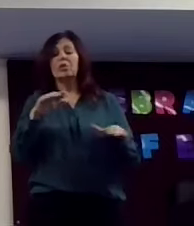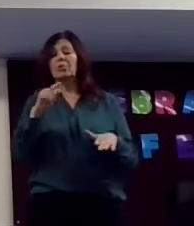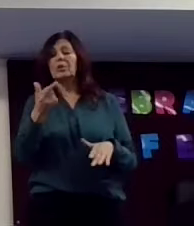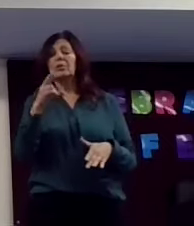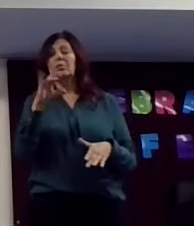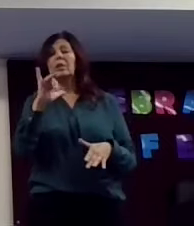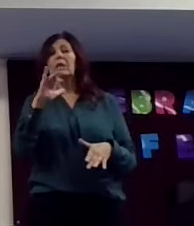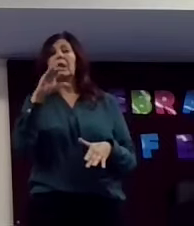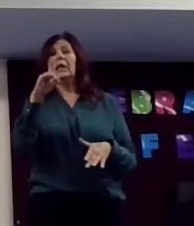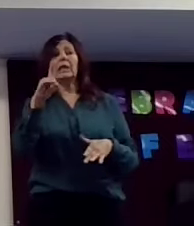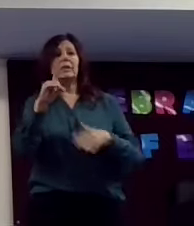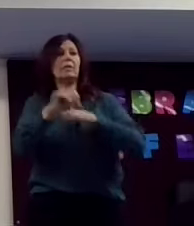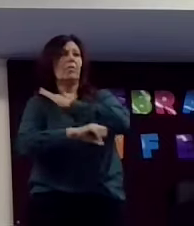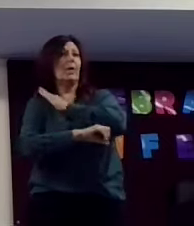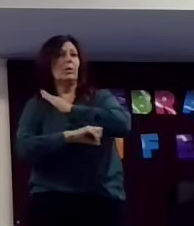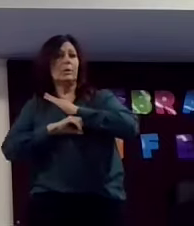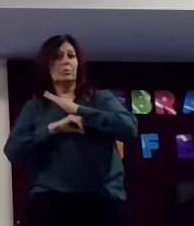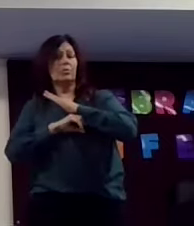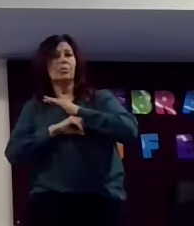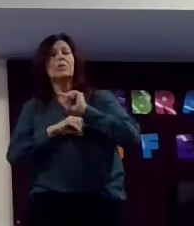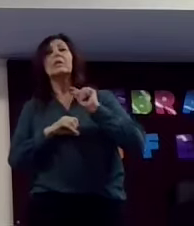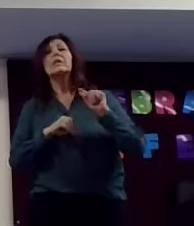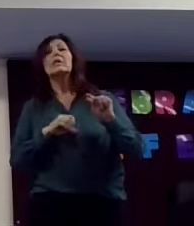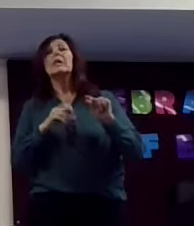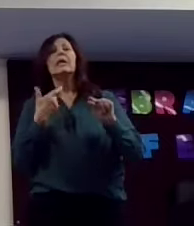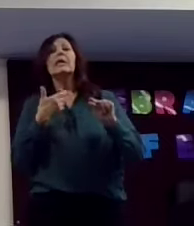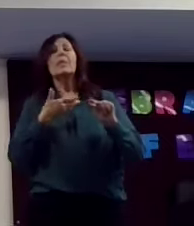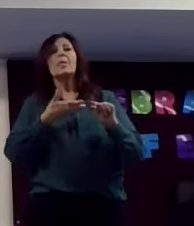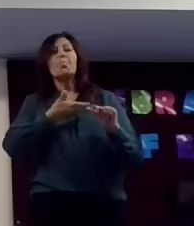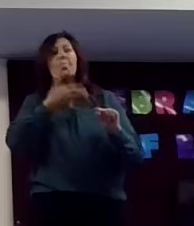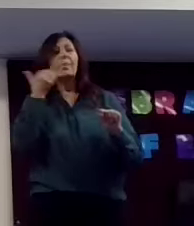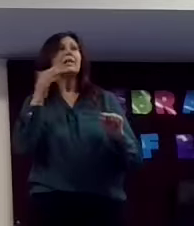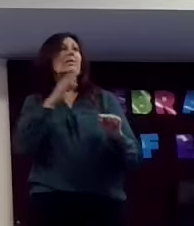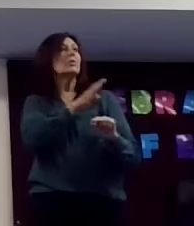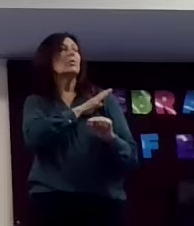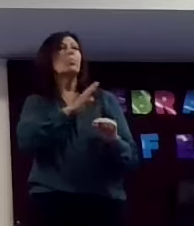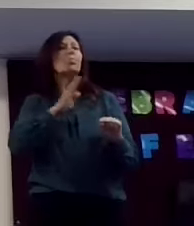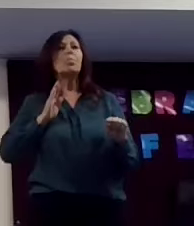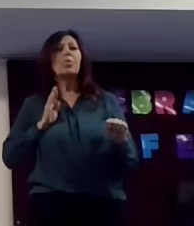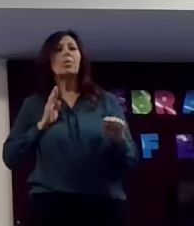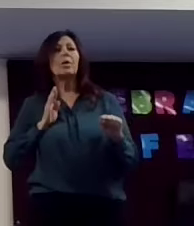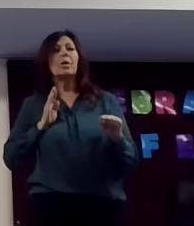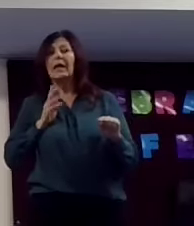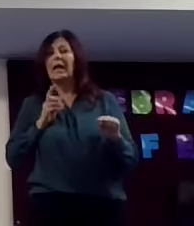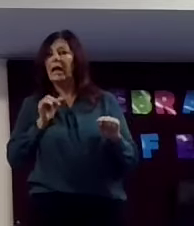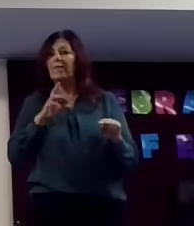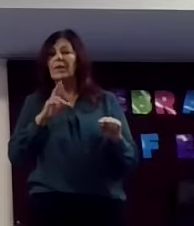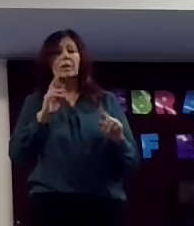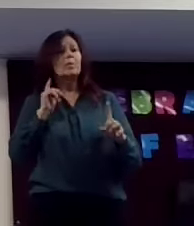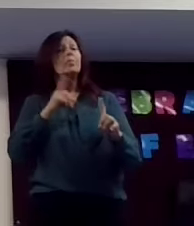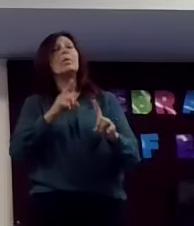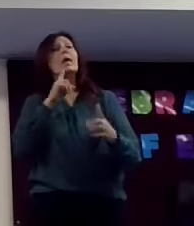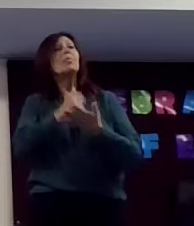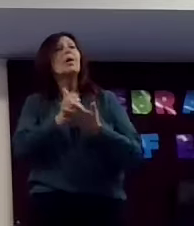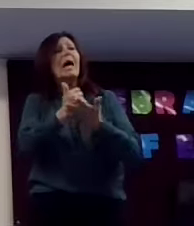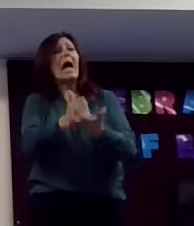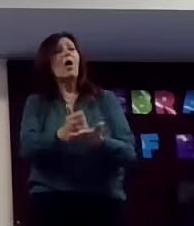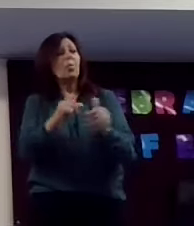Foundation here, no? It is the best board ever. It is all about